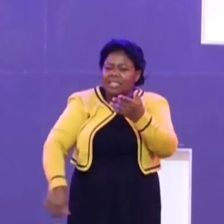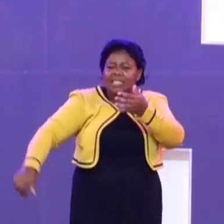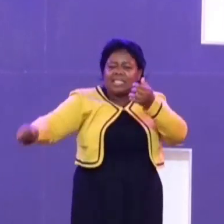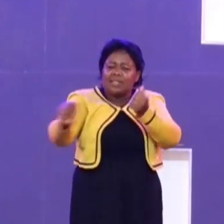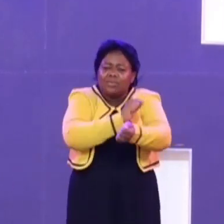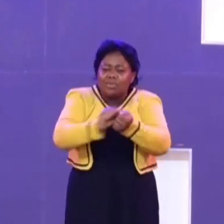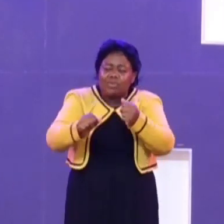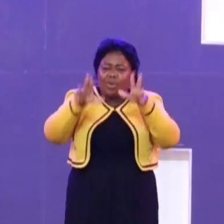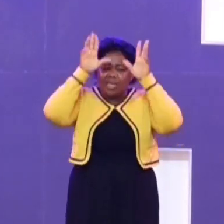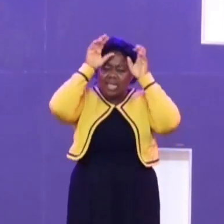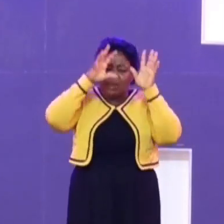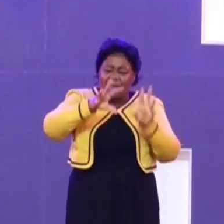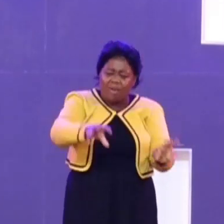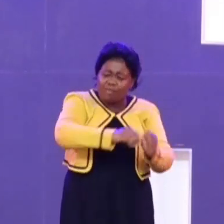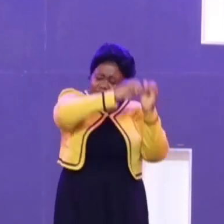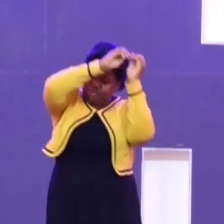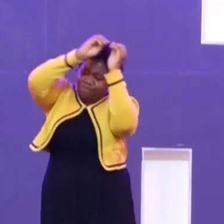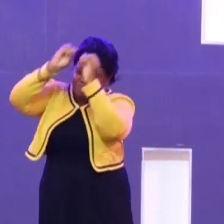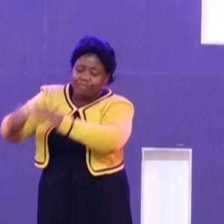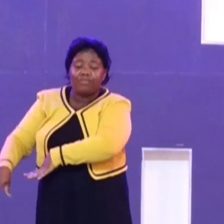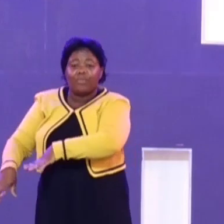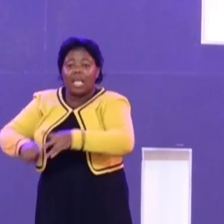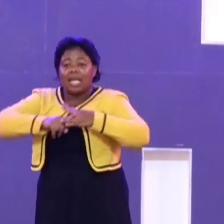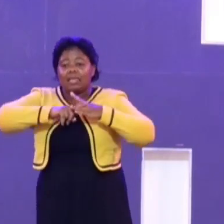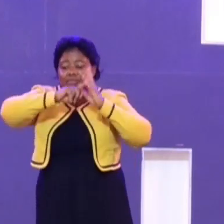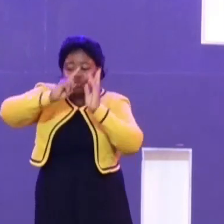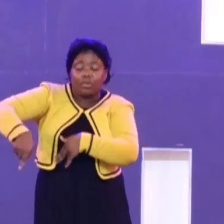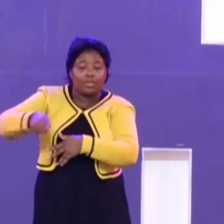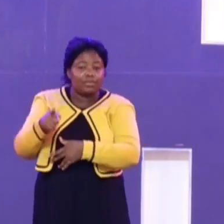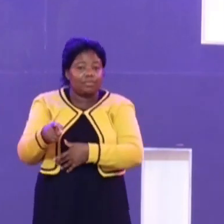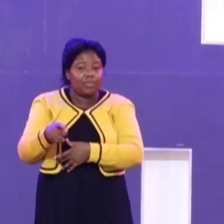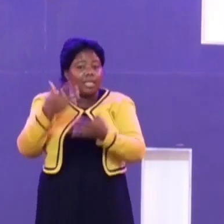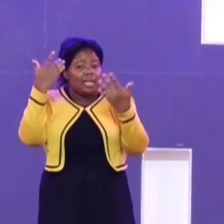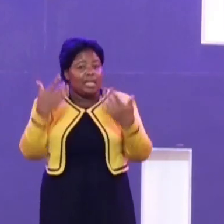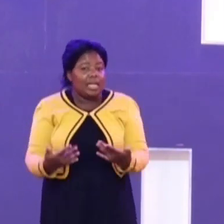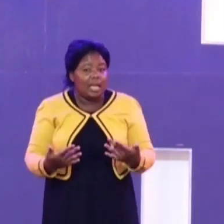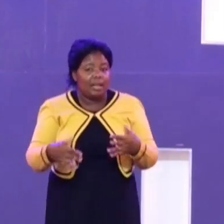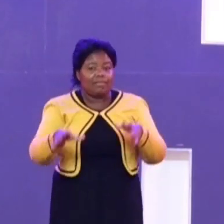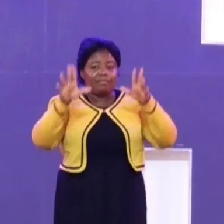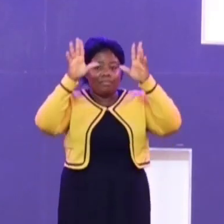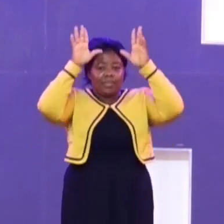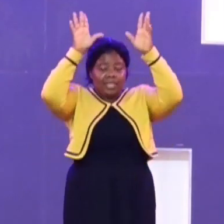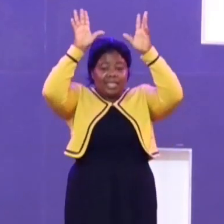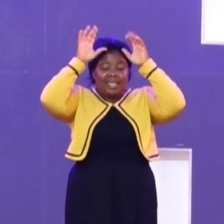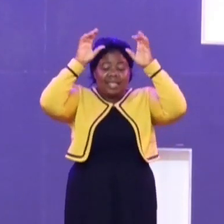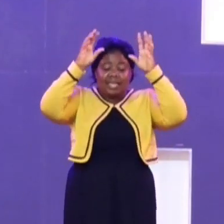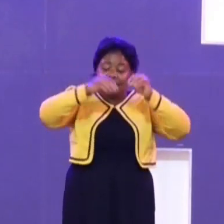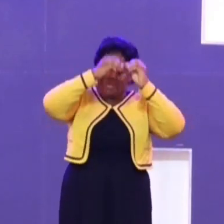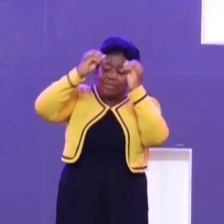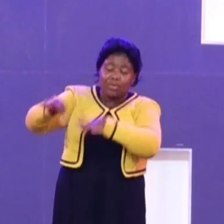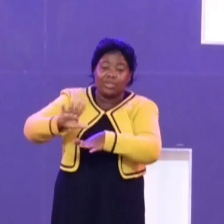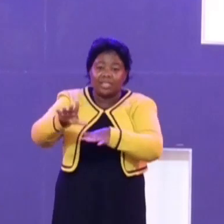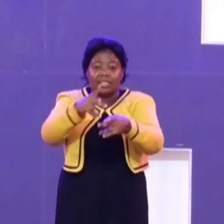down. Kakati Katonda yakula che yambalagana ne sitani na musula wansi. So the devil loses his position because of pride.